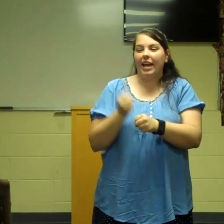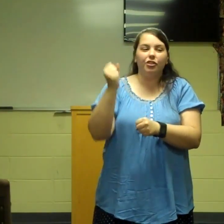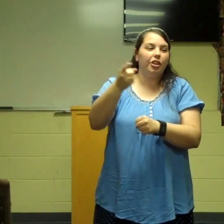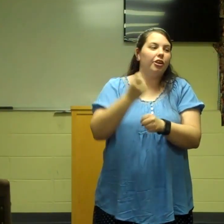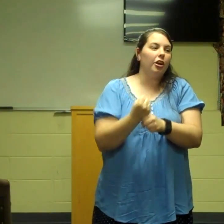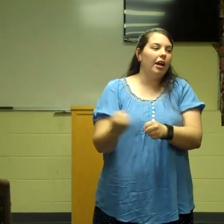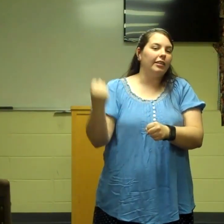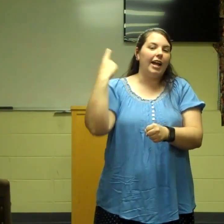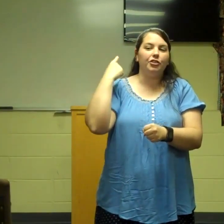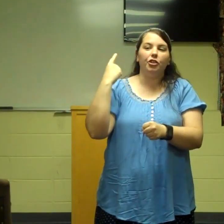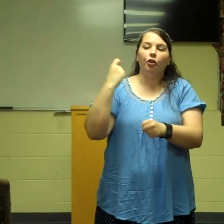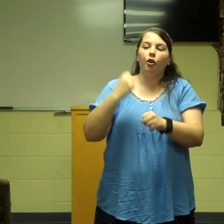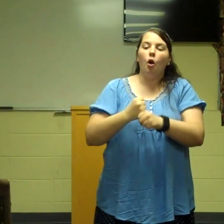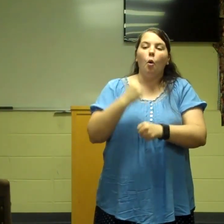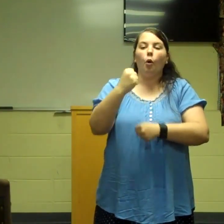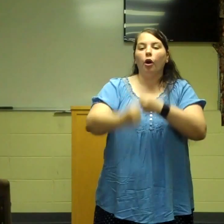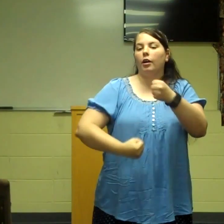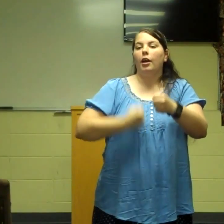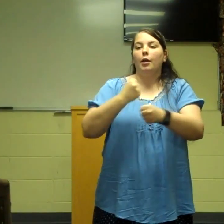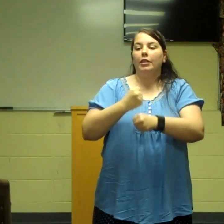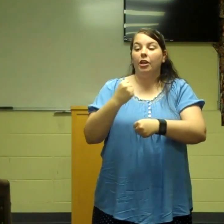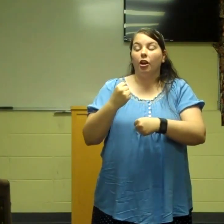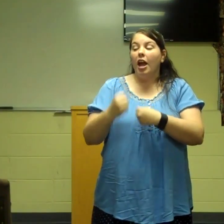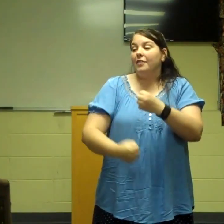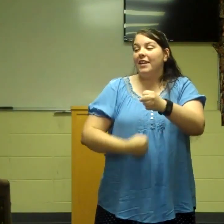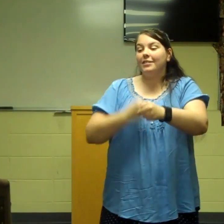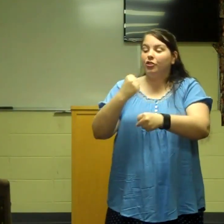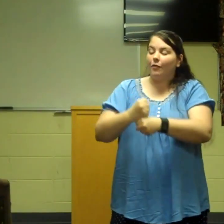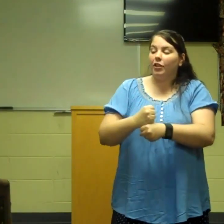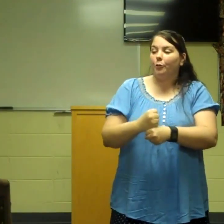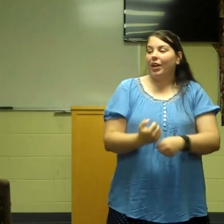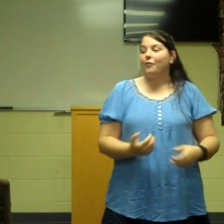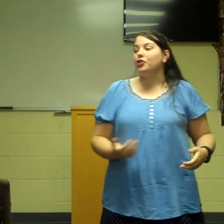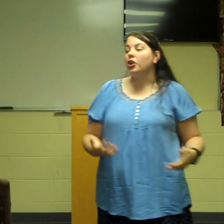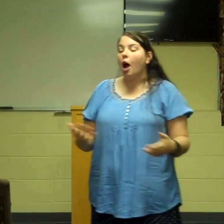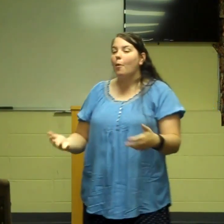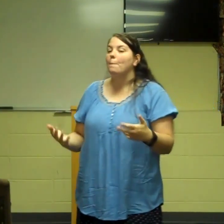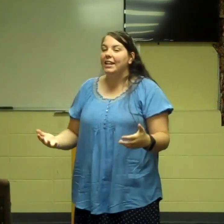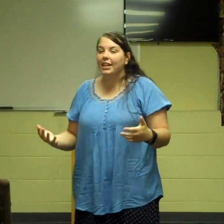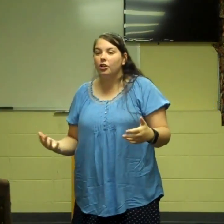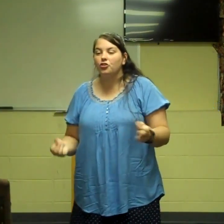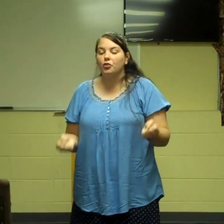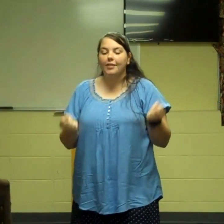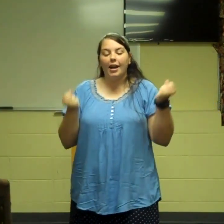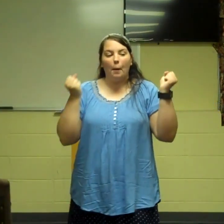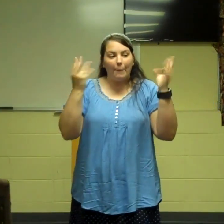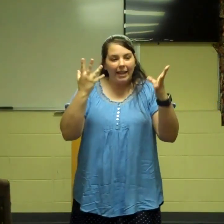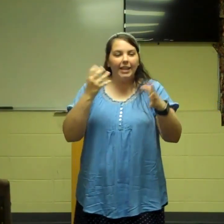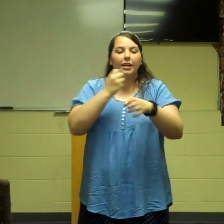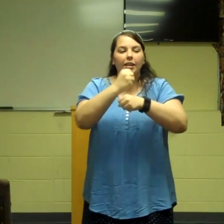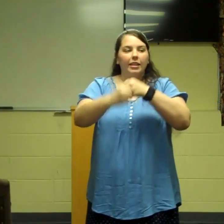Next year, last year, or year. This is the sign of a year. If you're trying to talk about many years, you can sign many